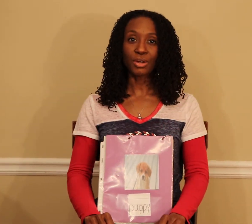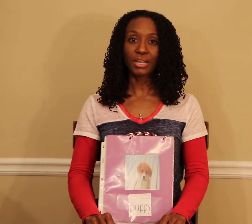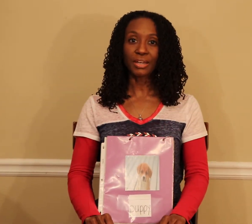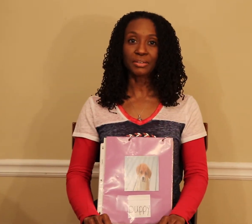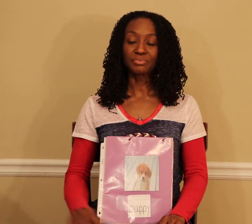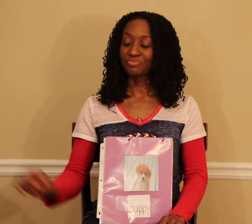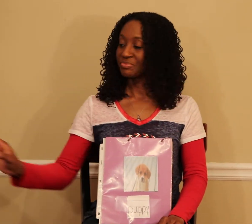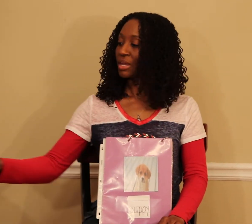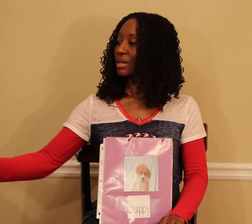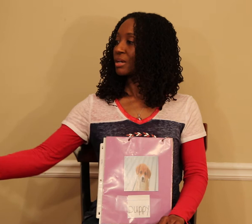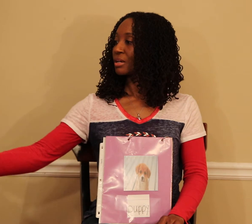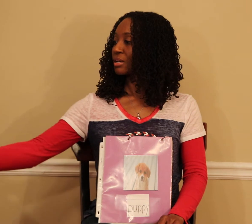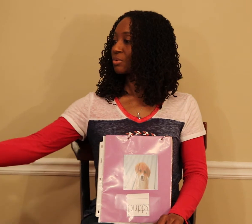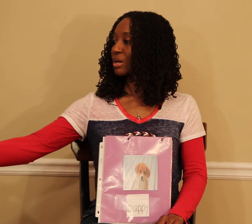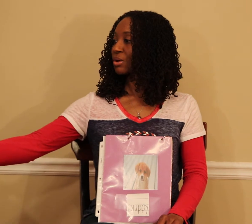ready? Here we go.